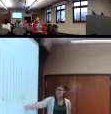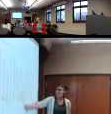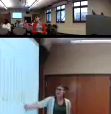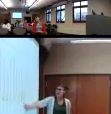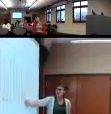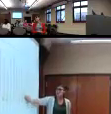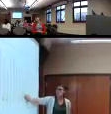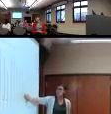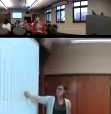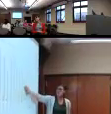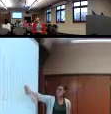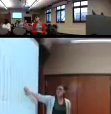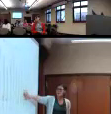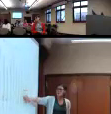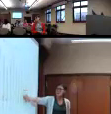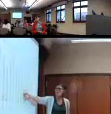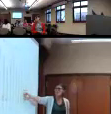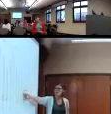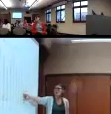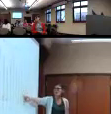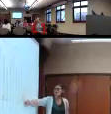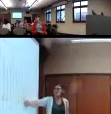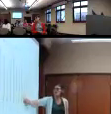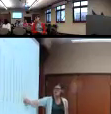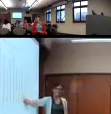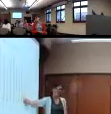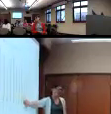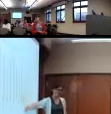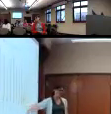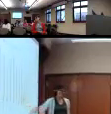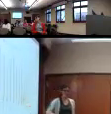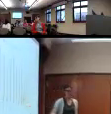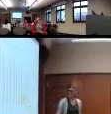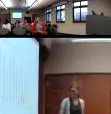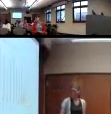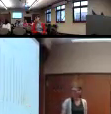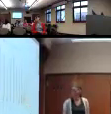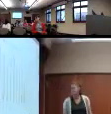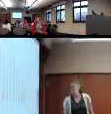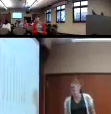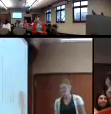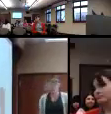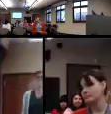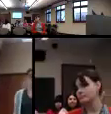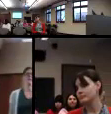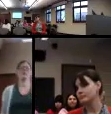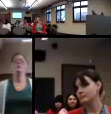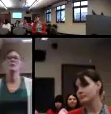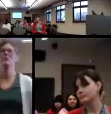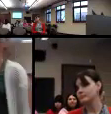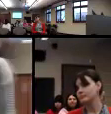stories. Cody is using, again, mostly nouns, but a lot of classifiers, also a good proportion of nouns.